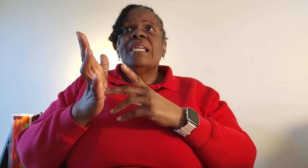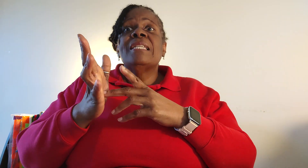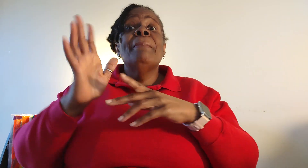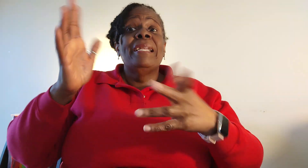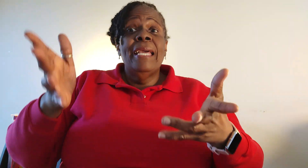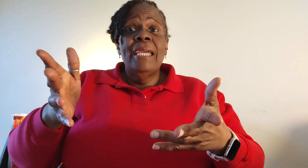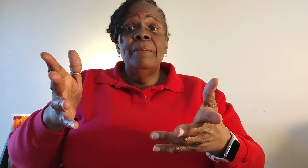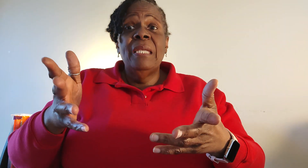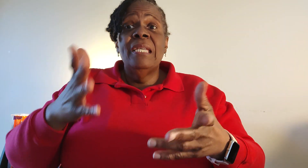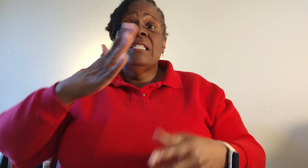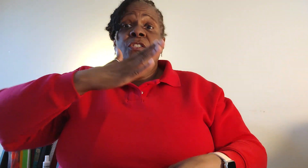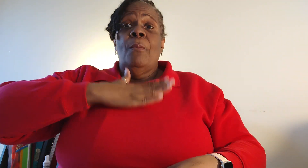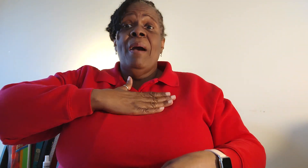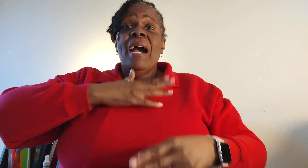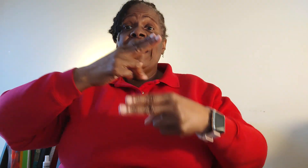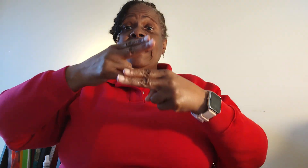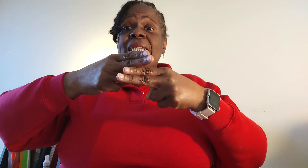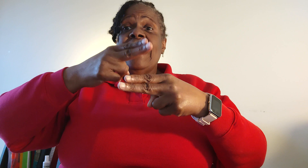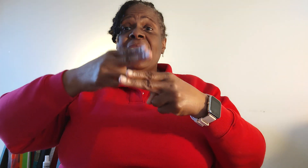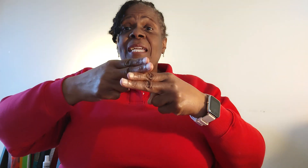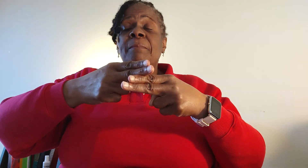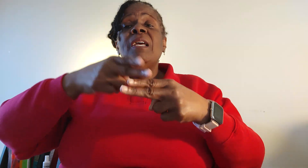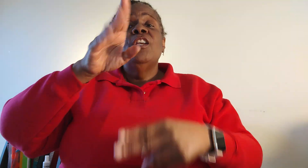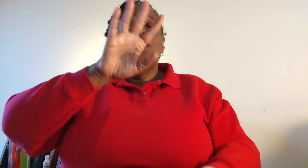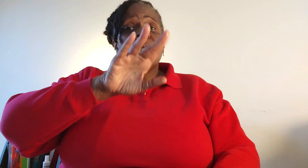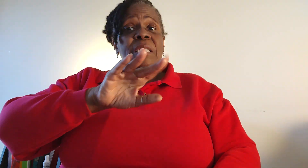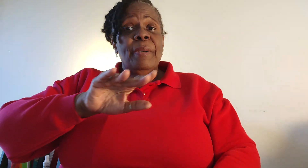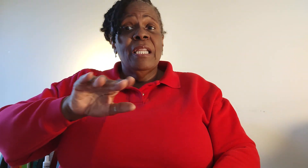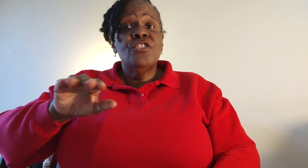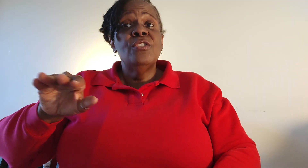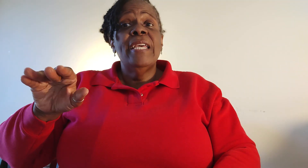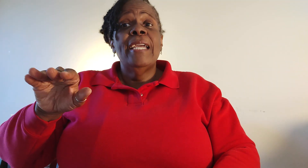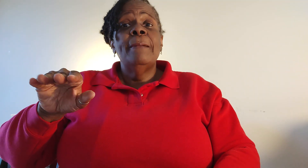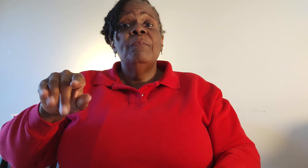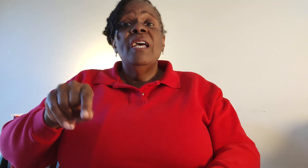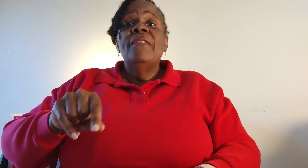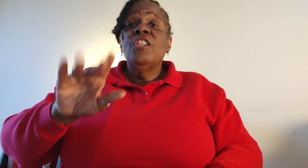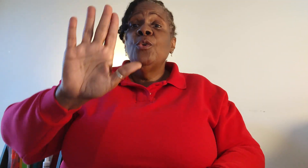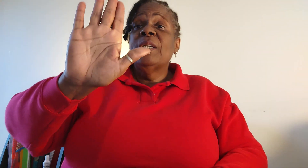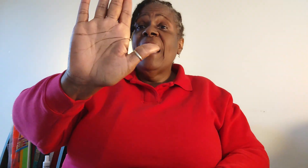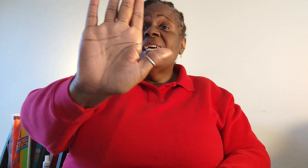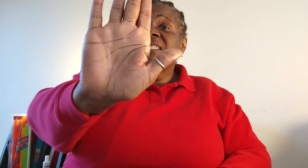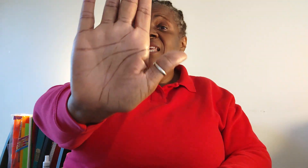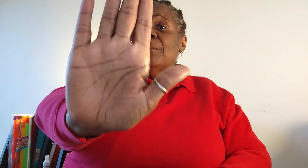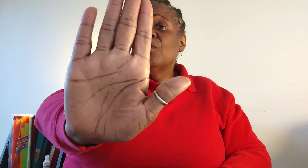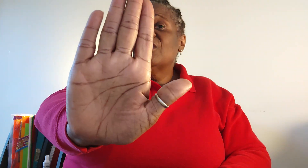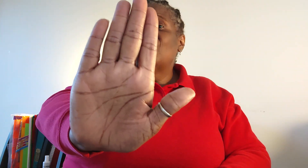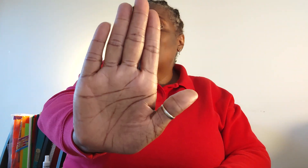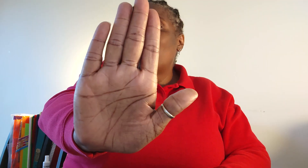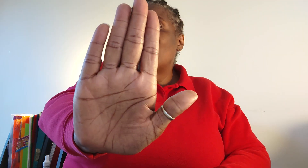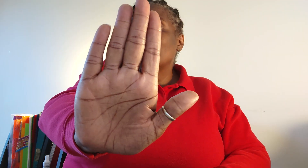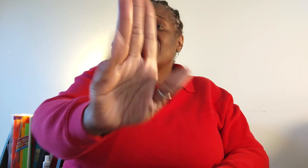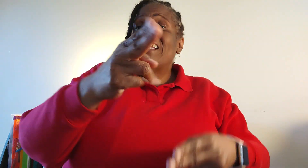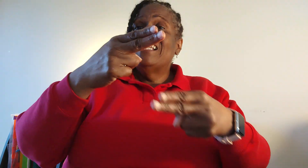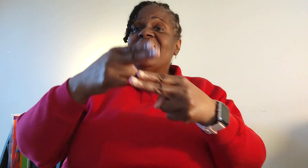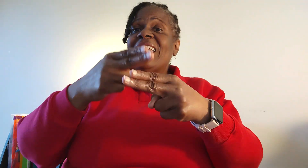say? My name is, so my name, you would spell out your name, then you would ask that person, your